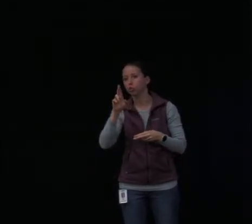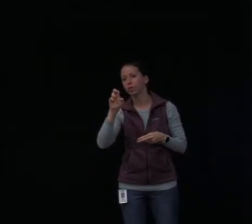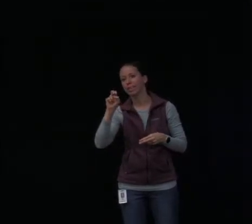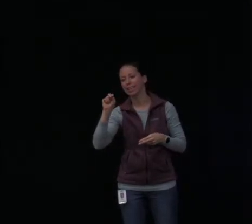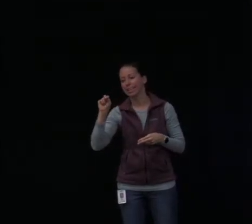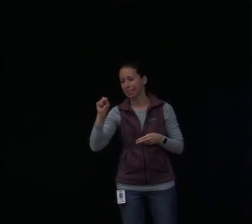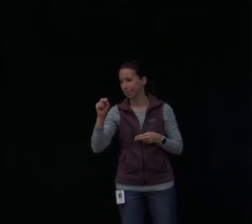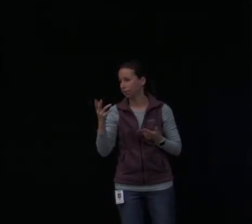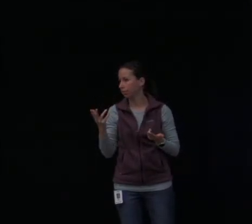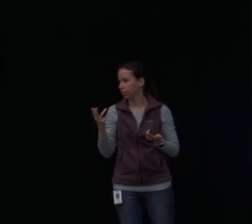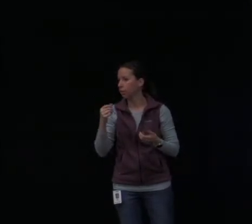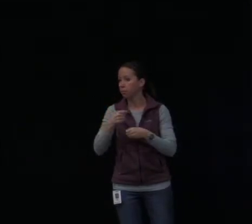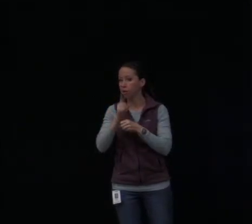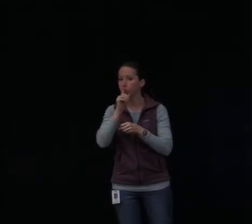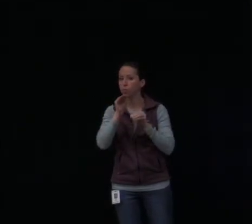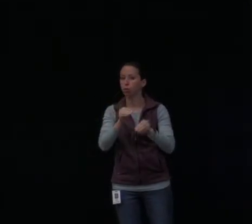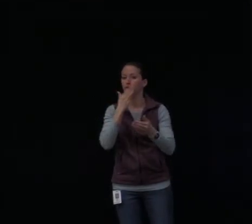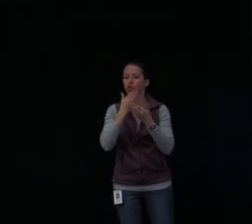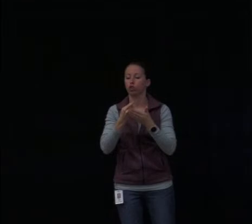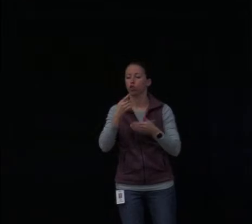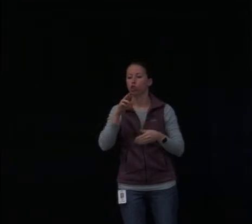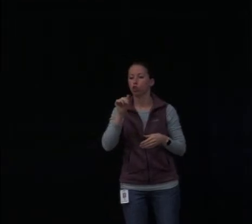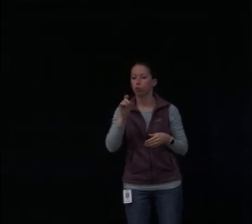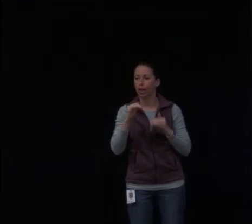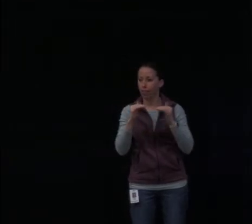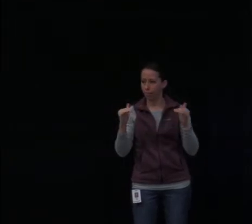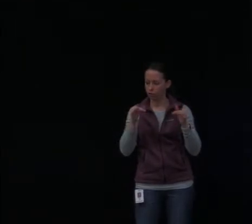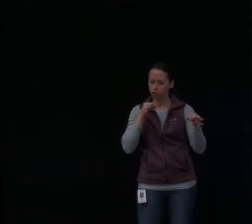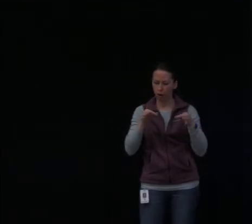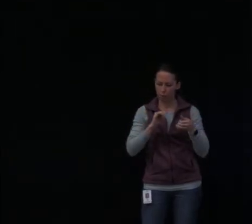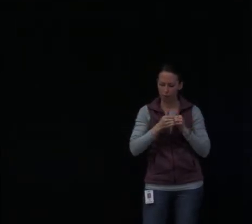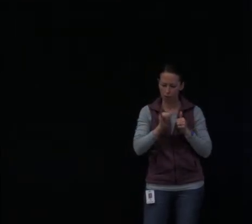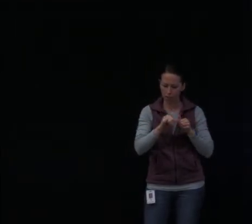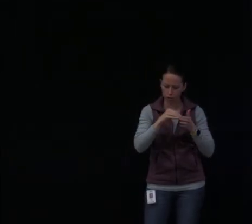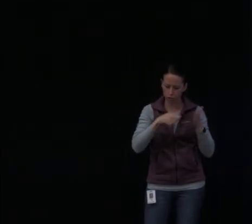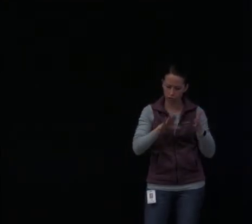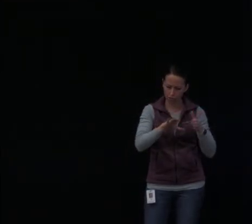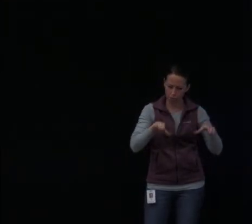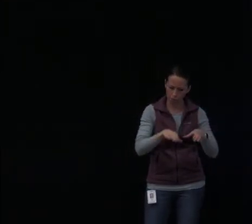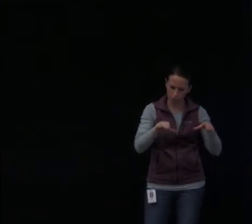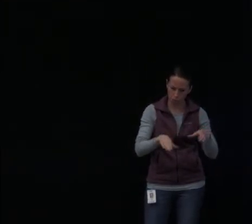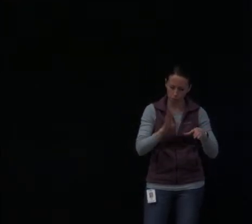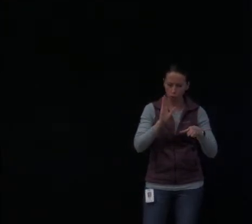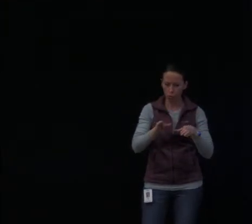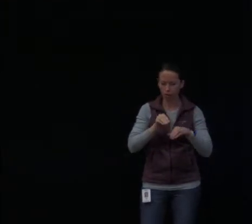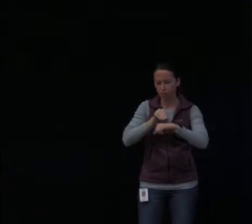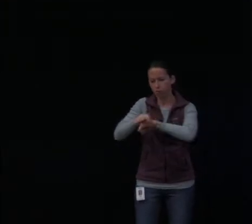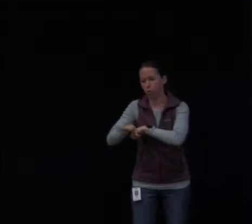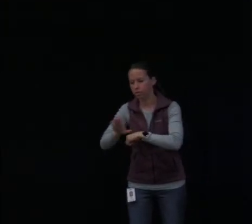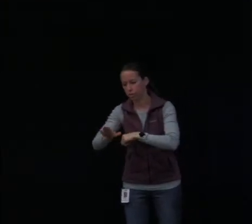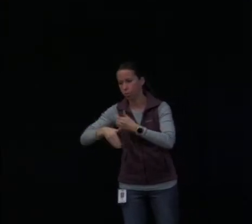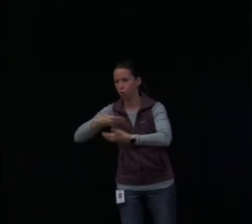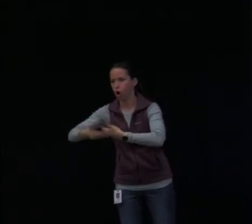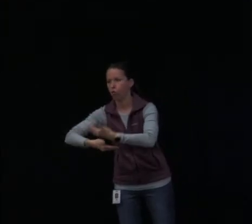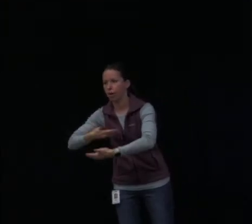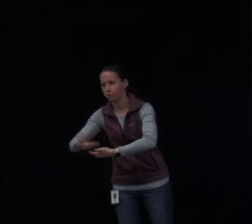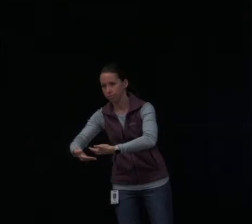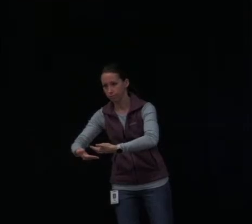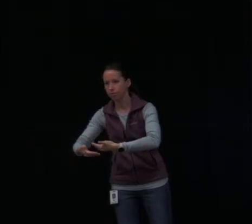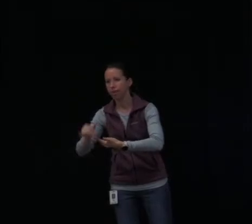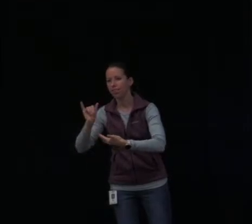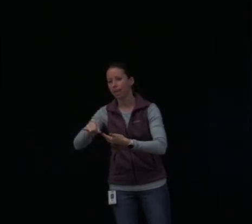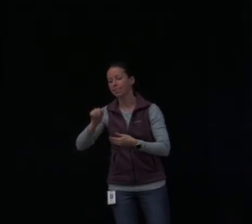then describe how the student's performance affects the student's progress and access to that general privilege. And that's that adverse effect